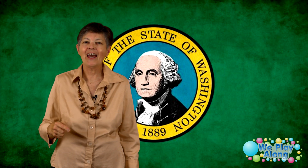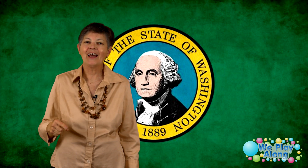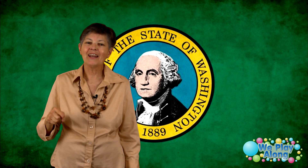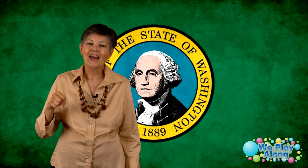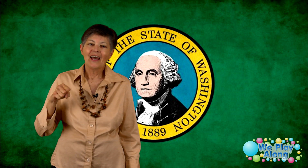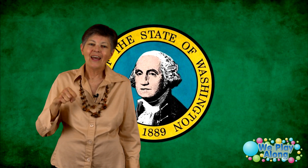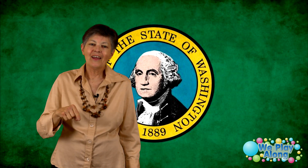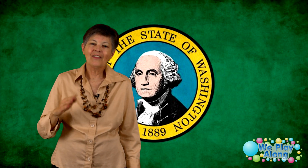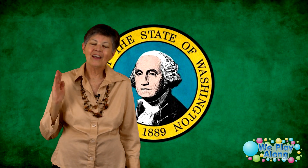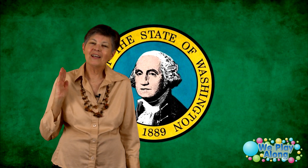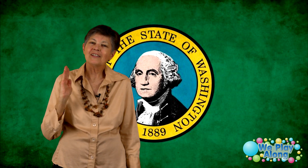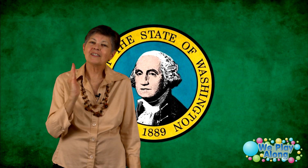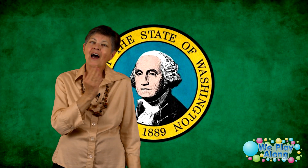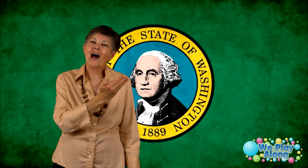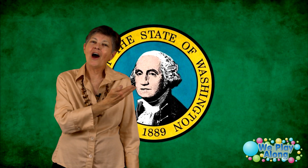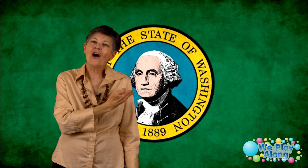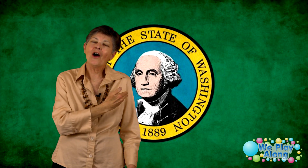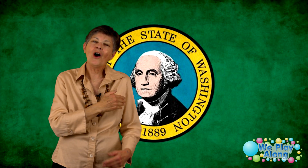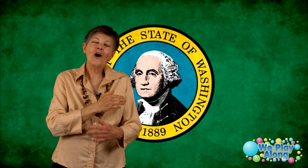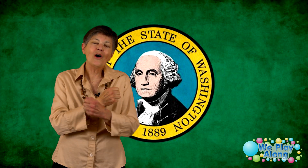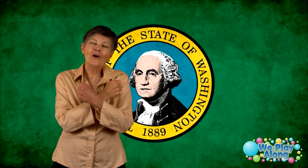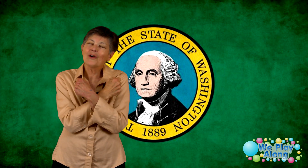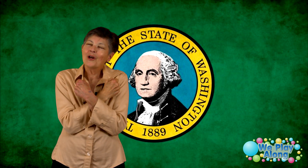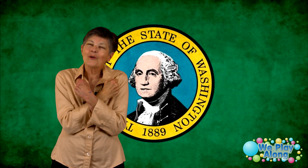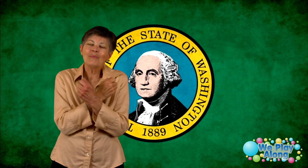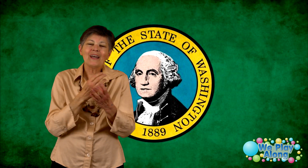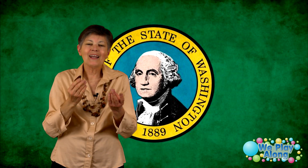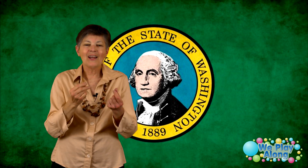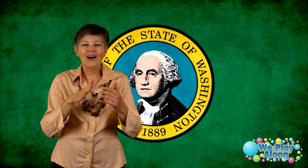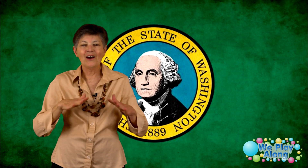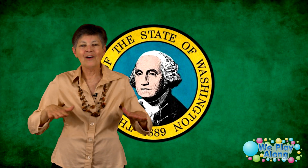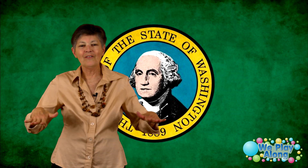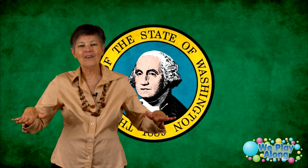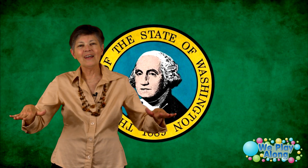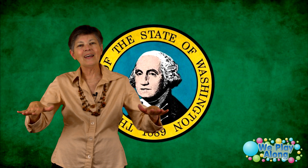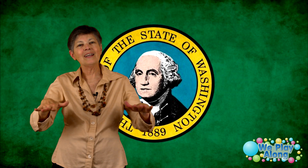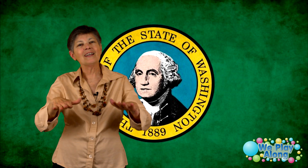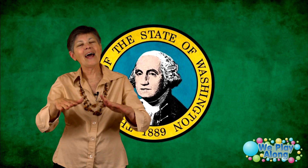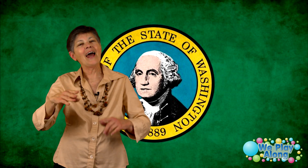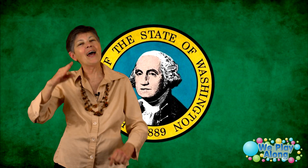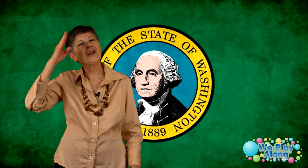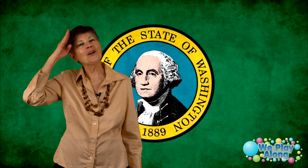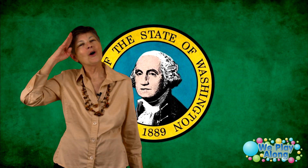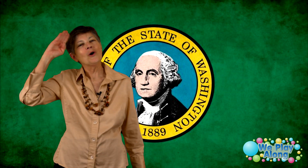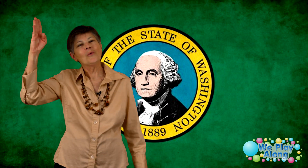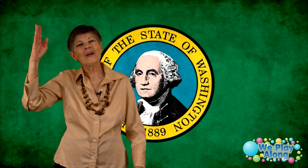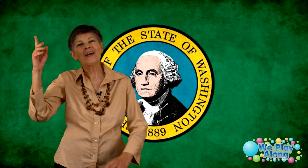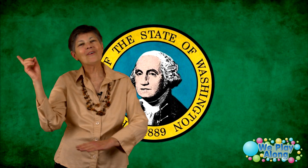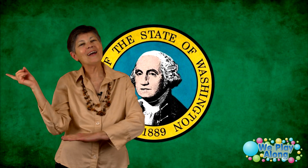understand in this our own beloved land. We